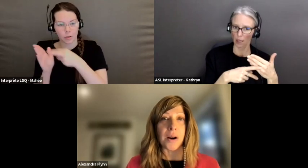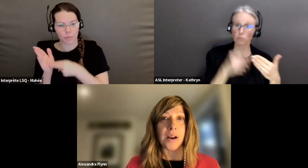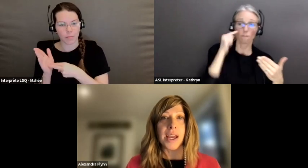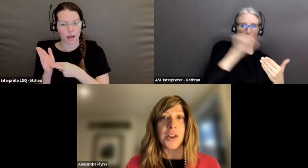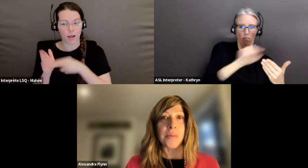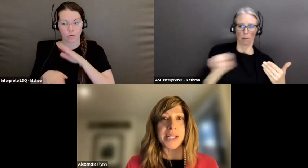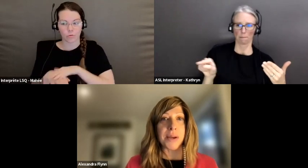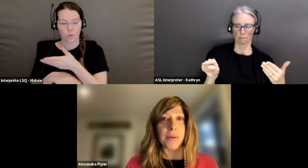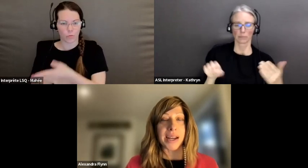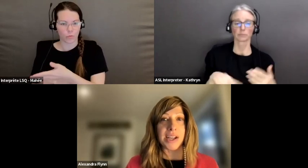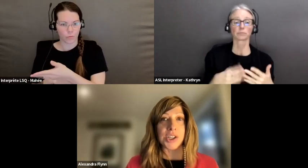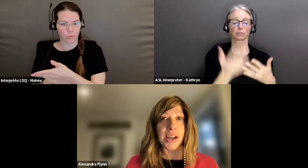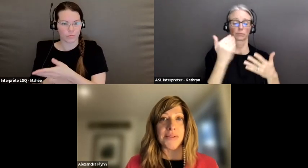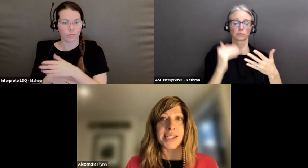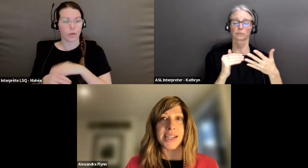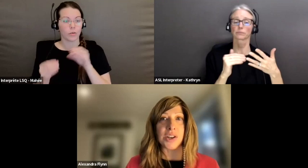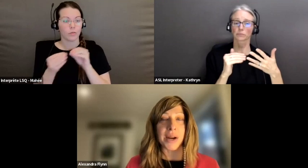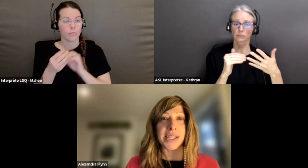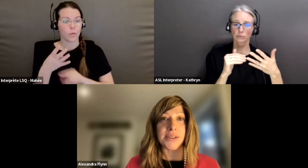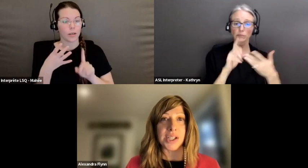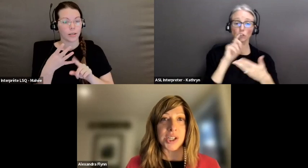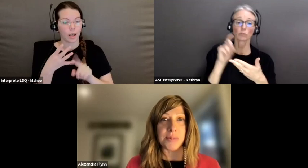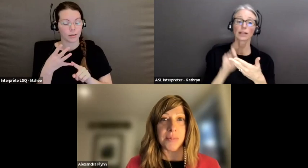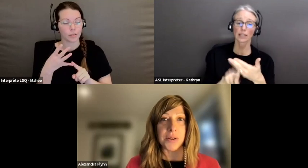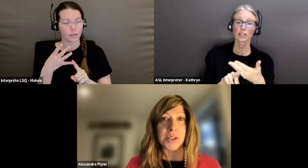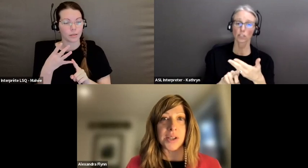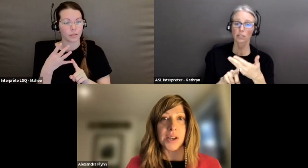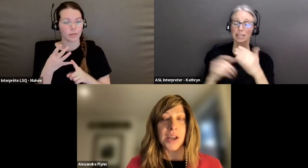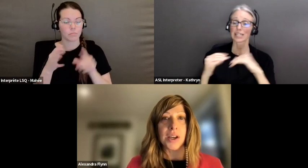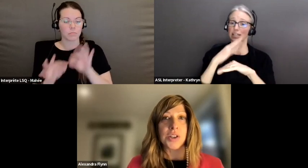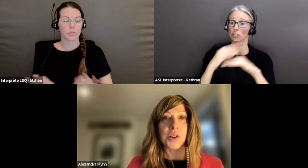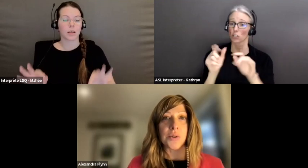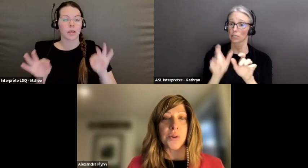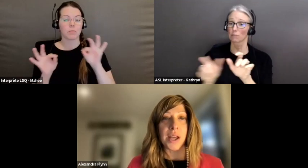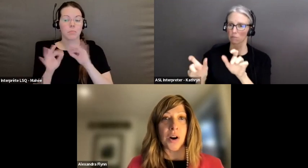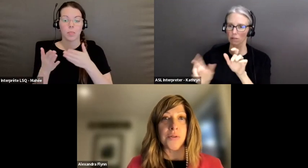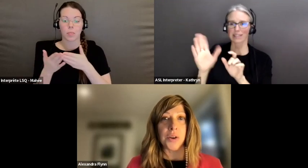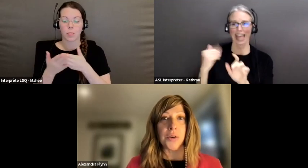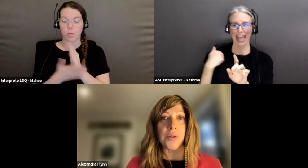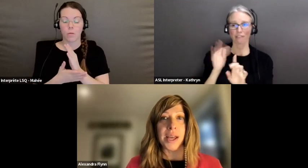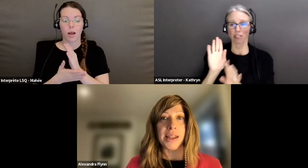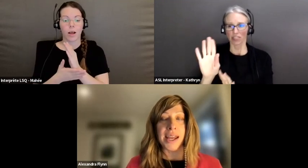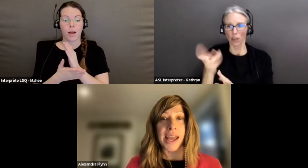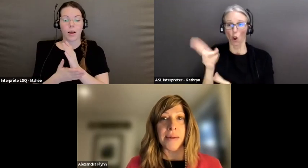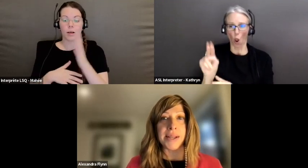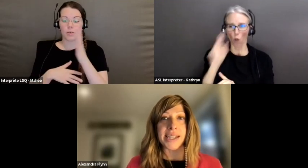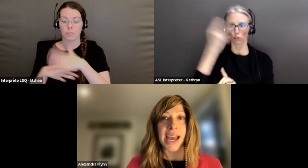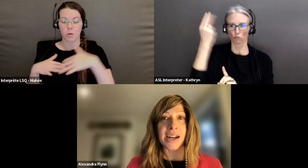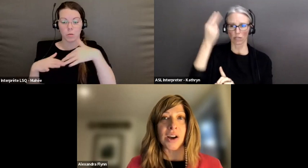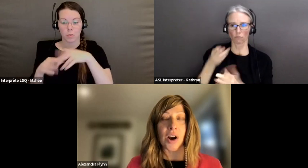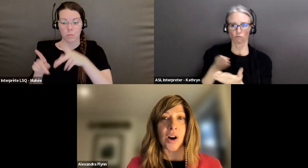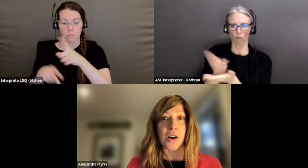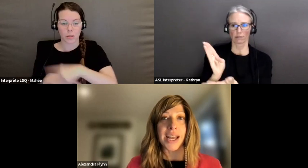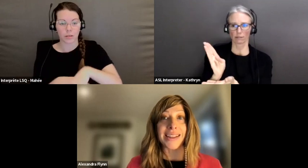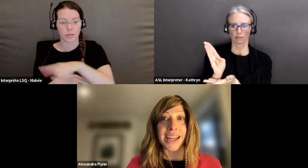four, there must be a recognition of the distinct rights of Indigenous peoples. So in our view, encampments in